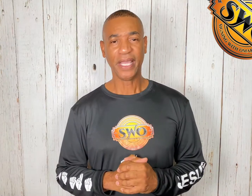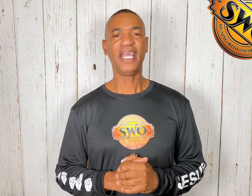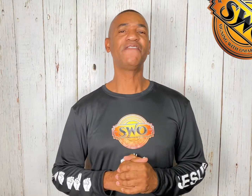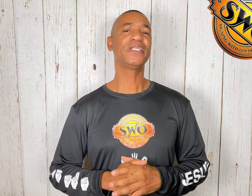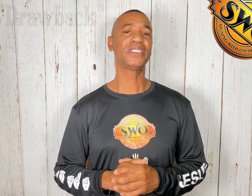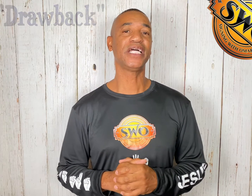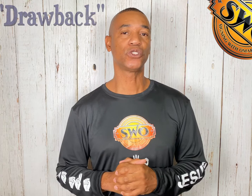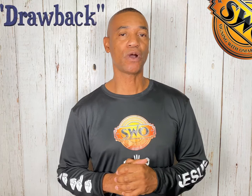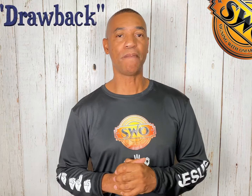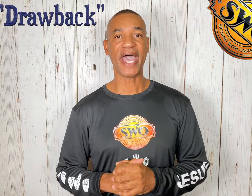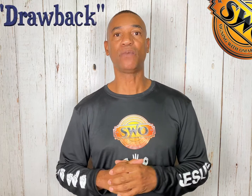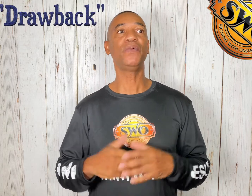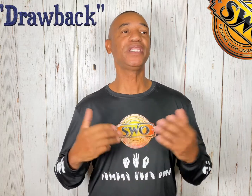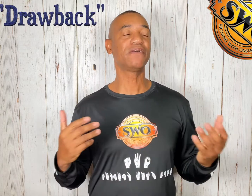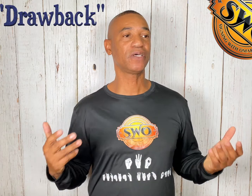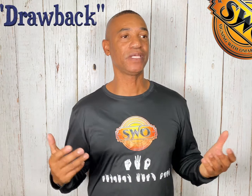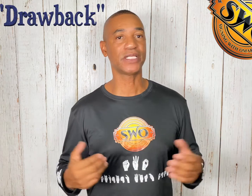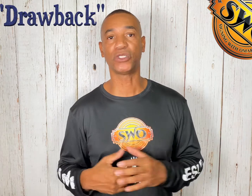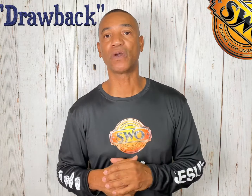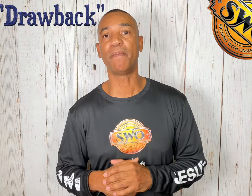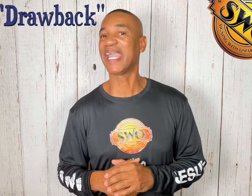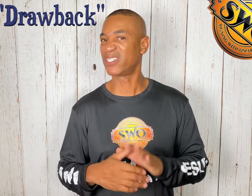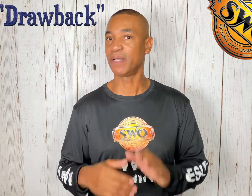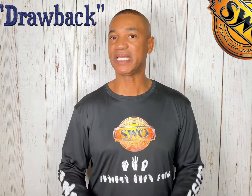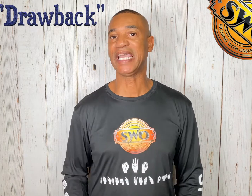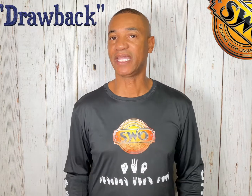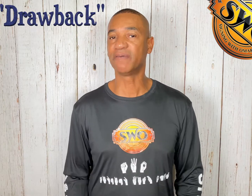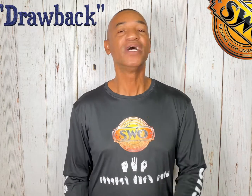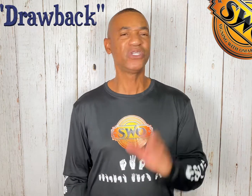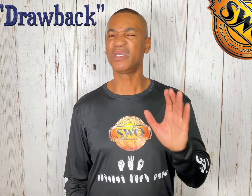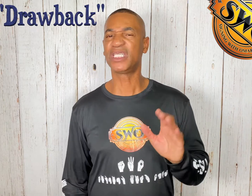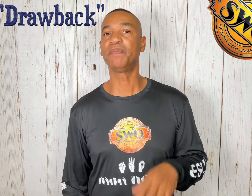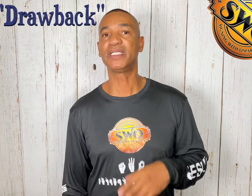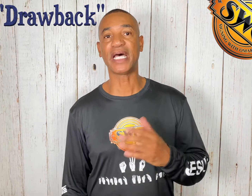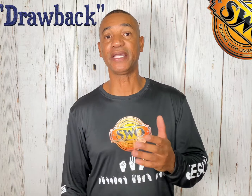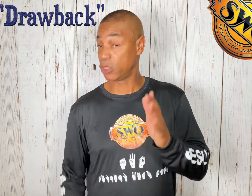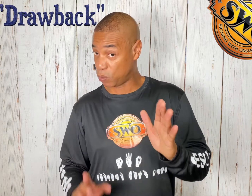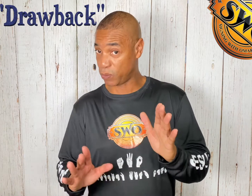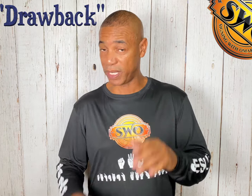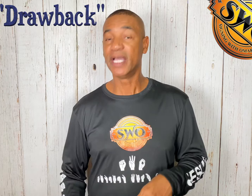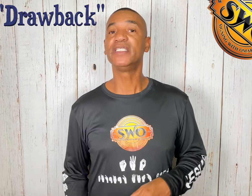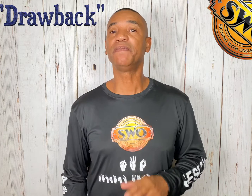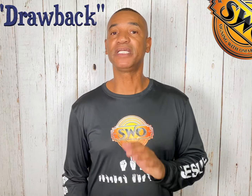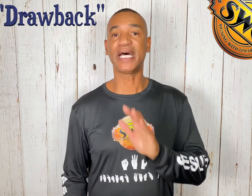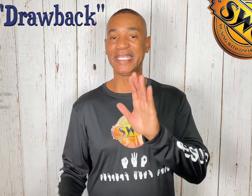Now for the sign drawback. When we think of something that's a drawback, it's something negative. So you can simply sign, this is one way, simply sign